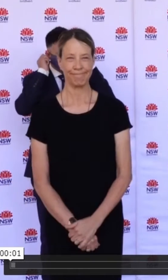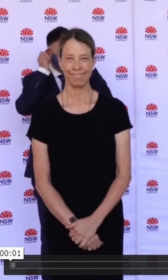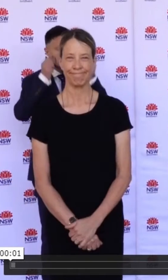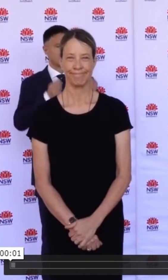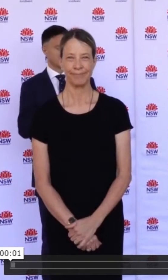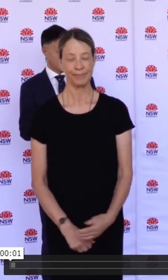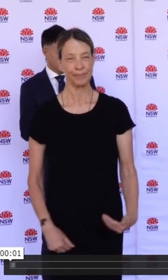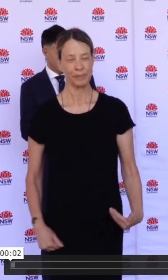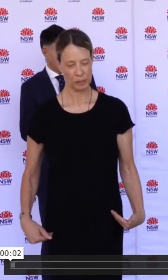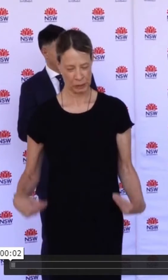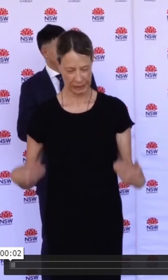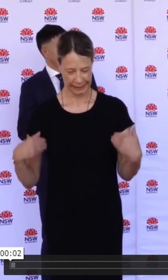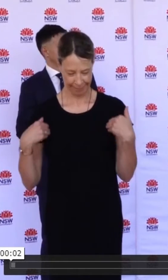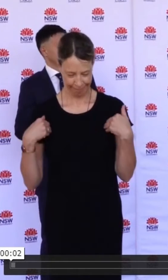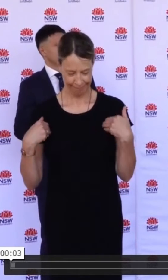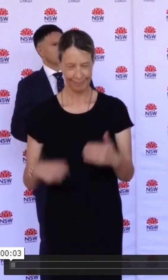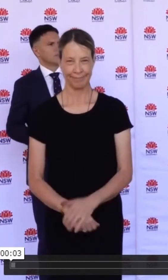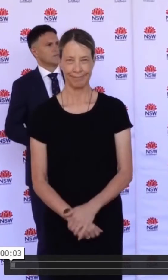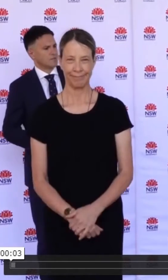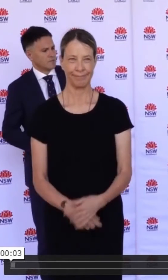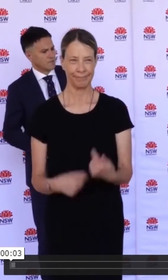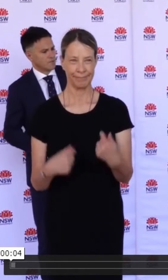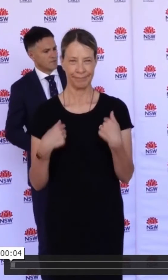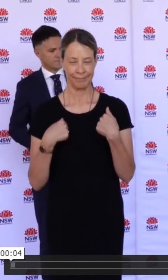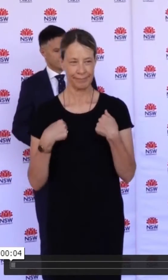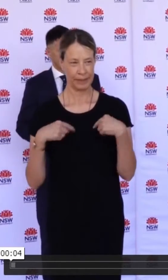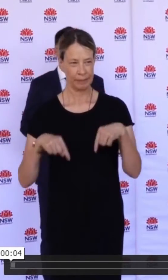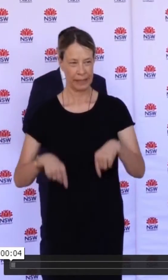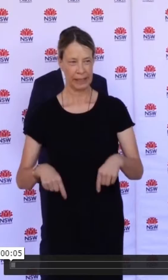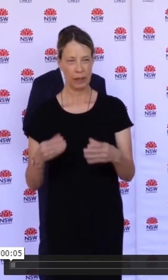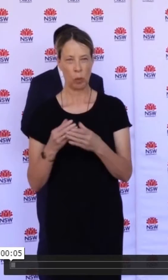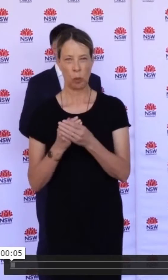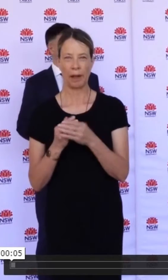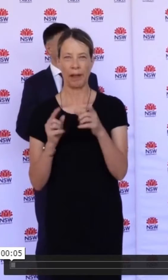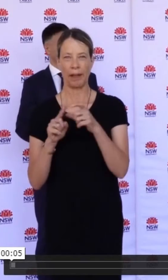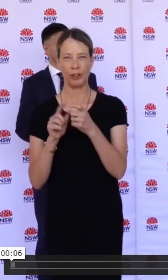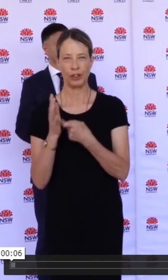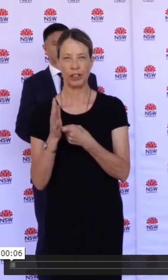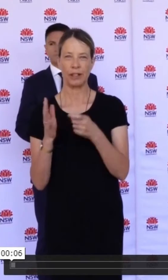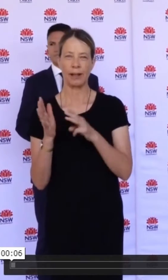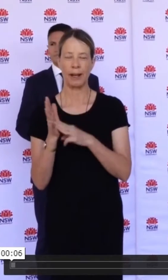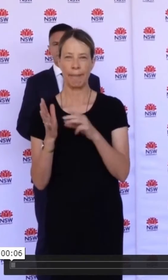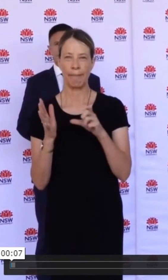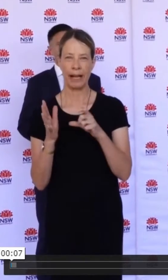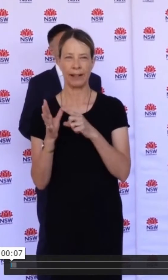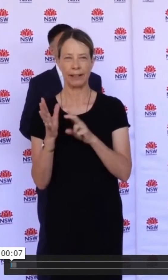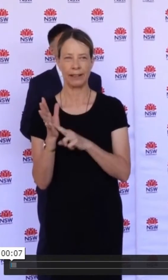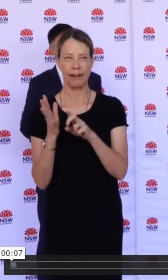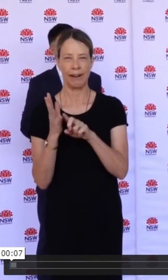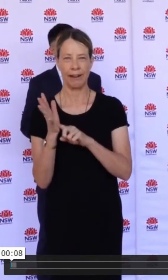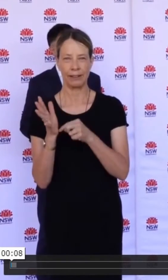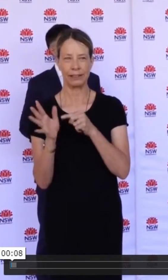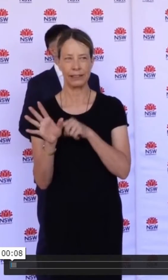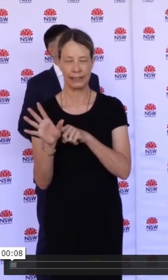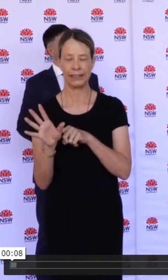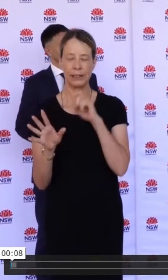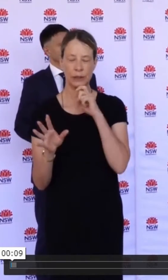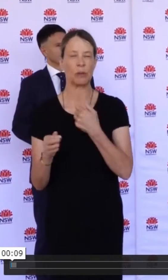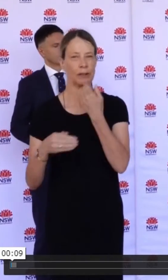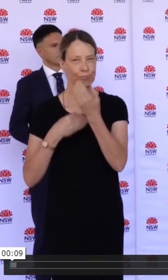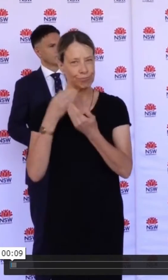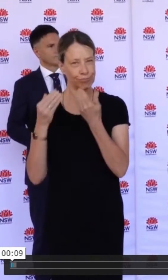Morning all. I'm here obviously this morning with Dr. Jeremy McAnulty, who will give us some